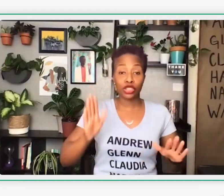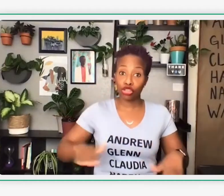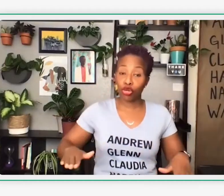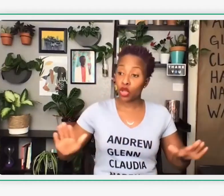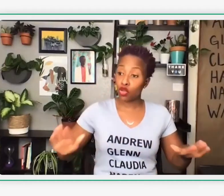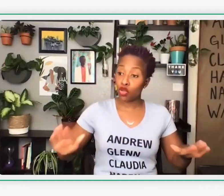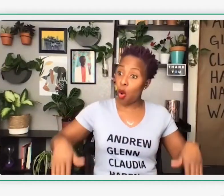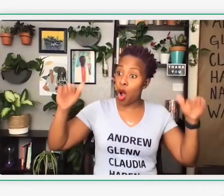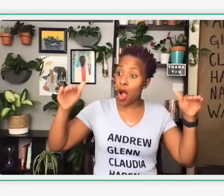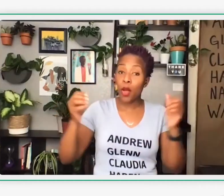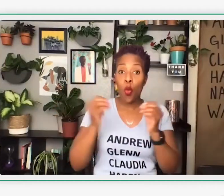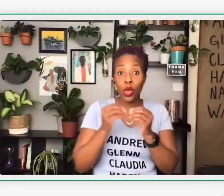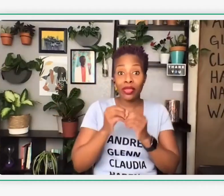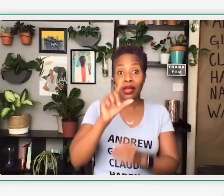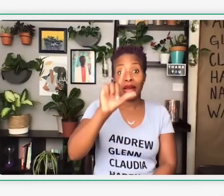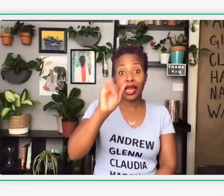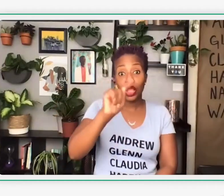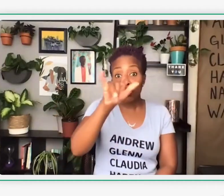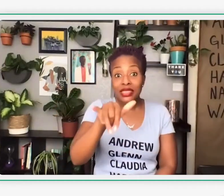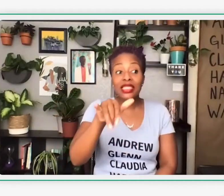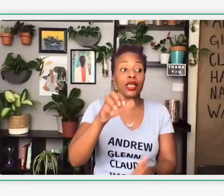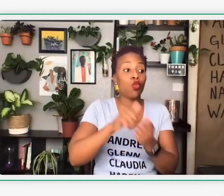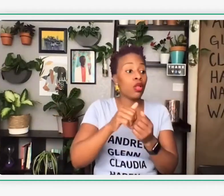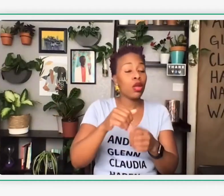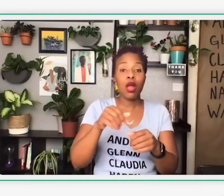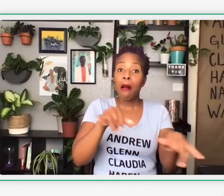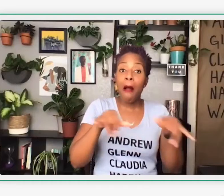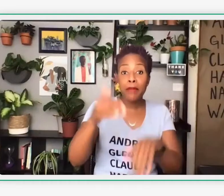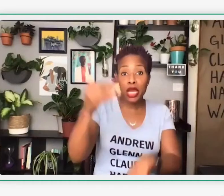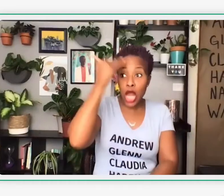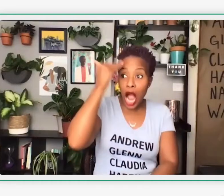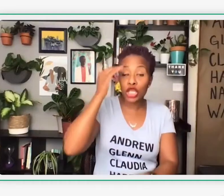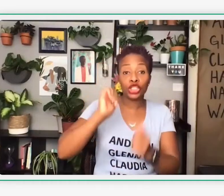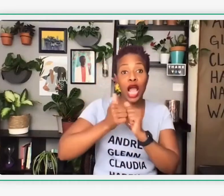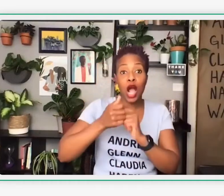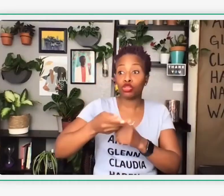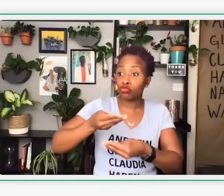business. Many Black children grew up with